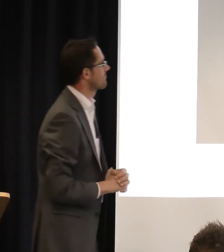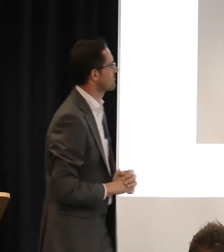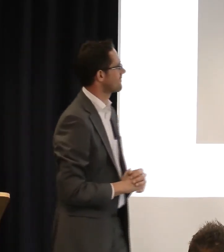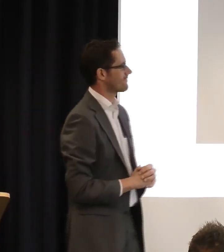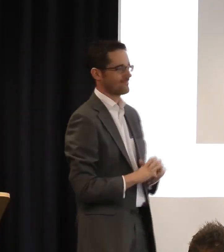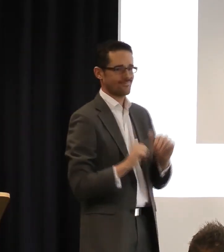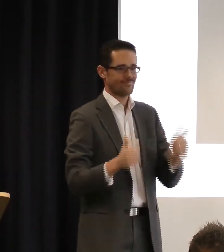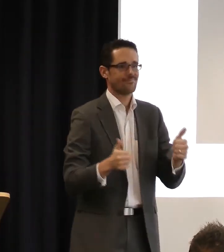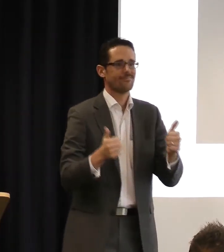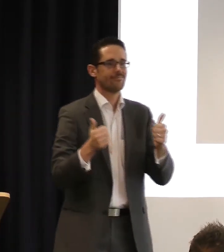John.